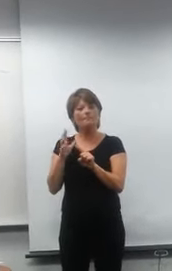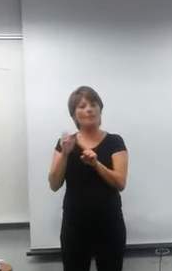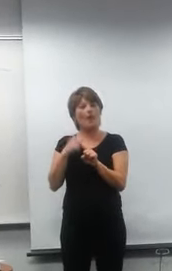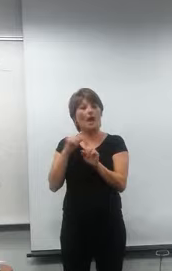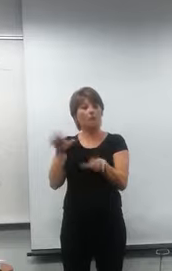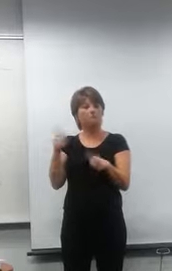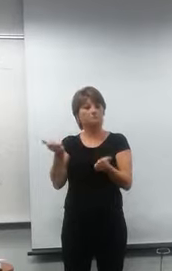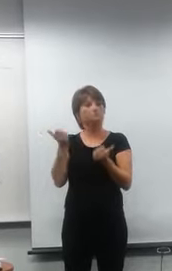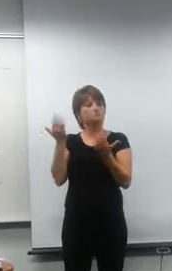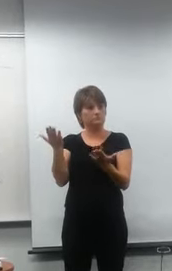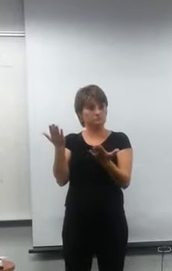panel